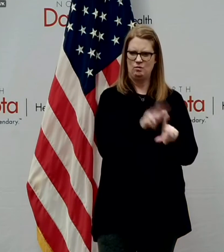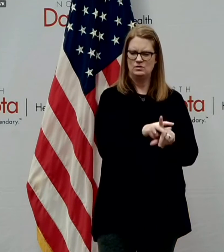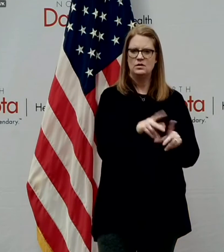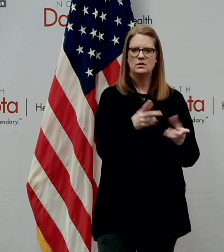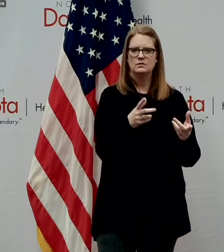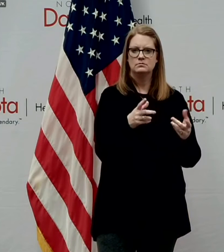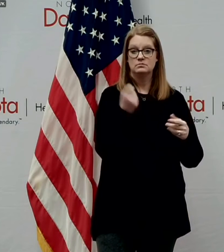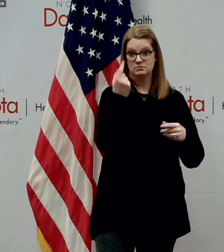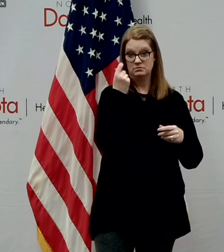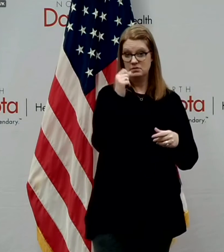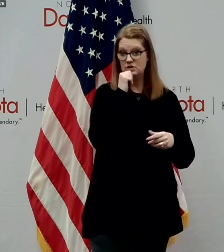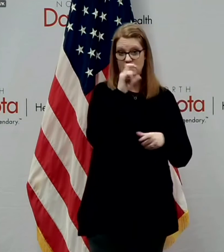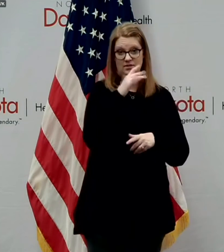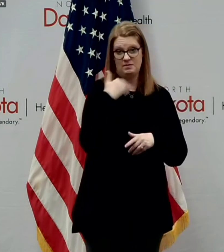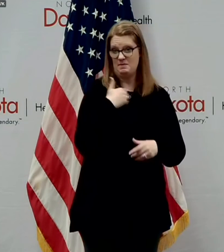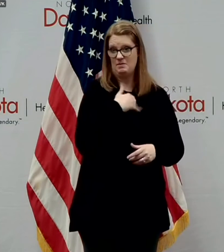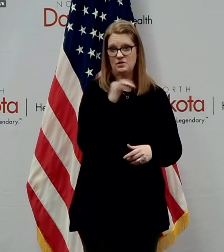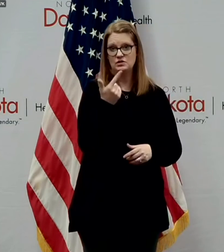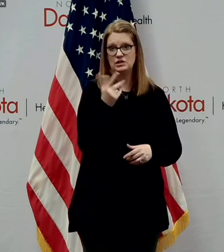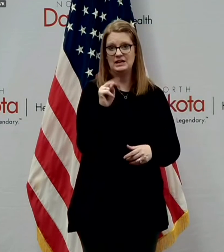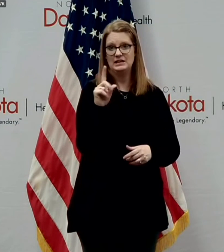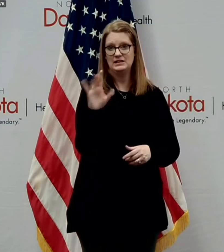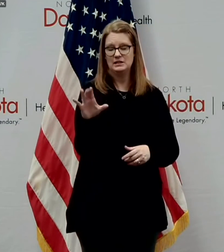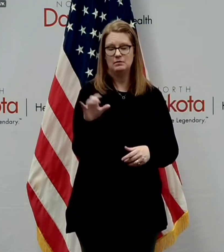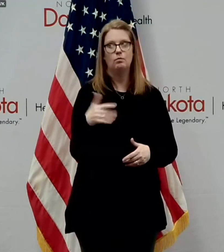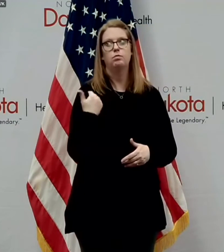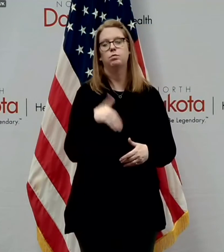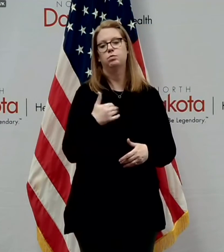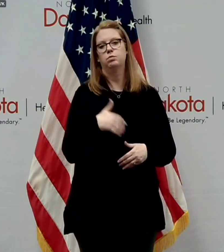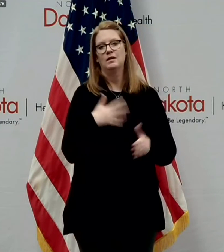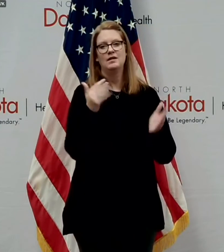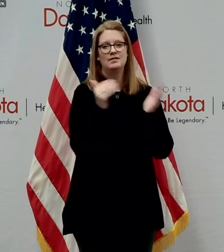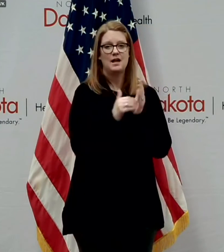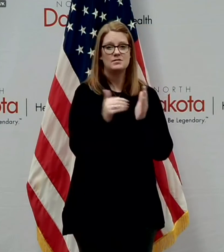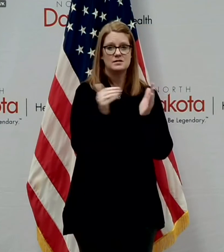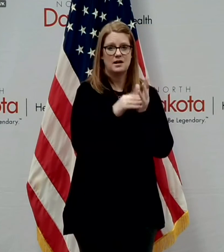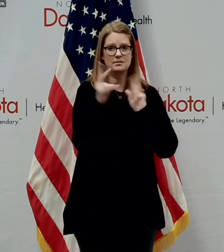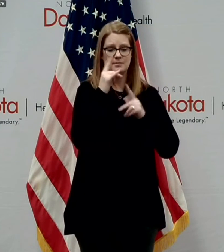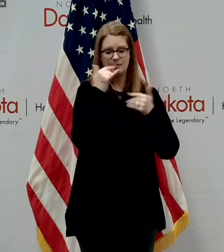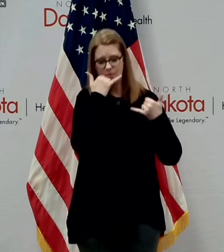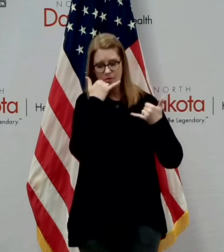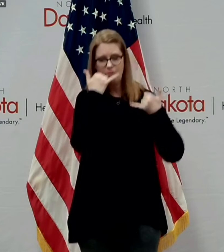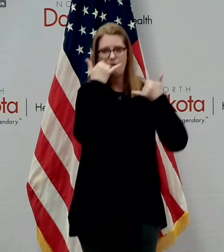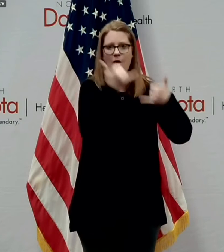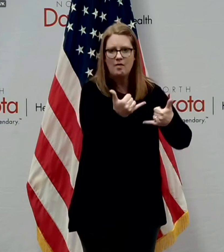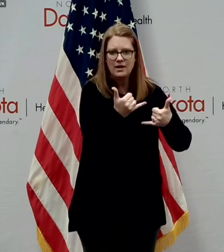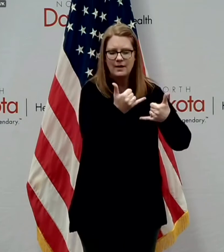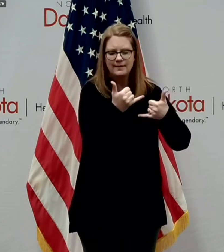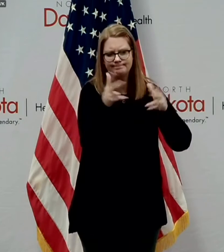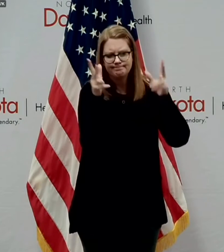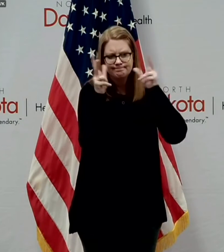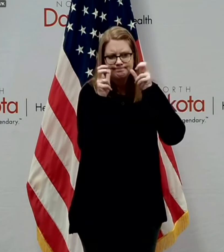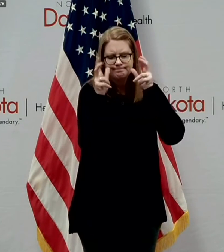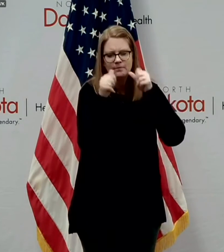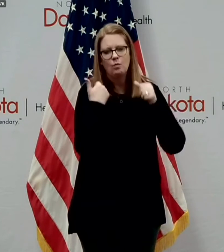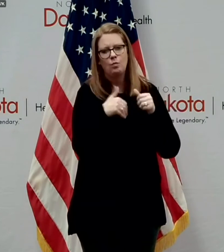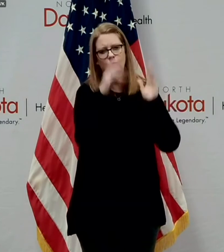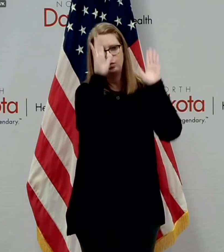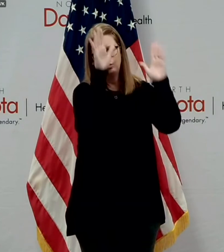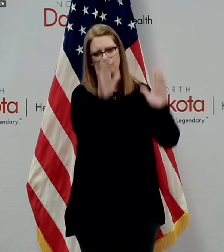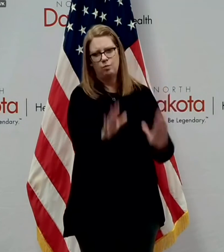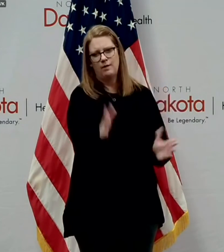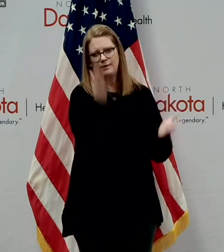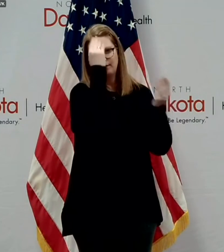a member of GNDC. We've had thousands of people tie into these calls each week, and there is great information